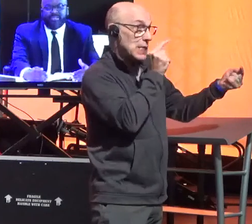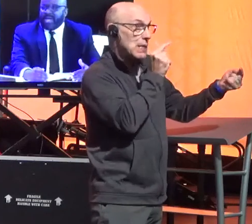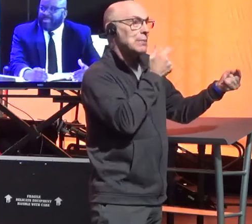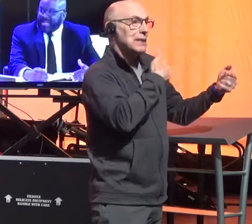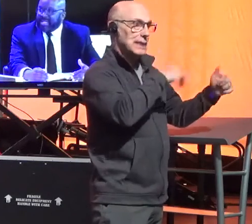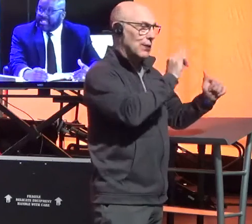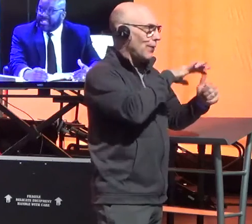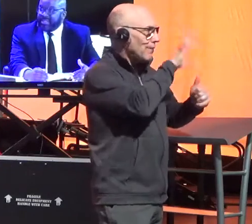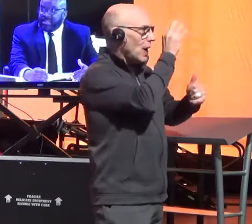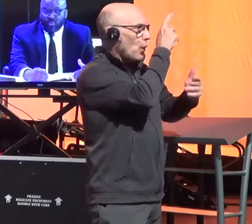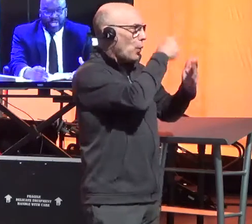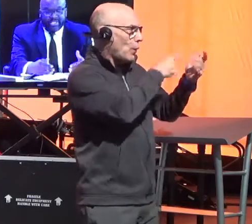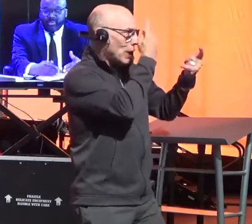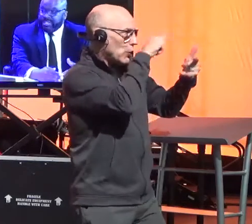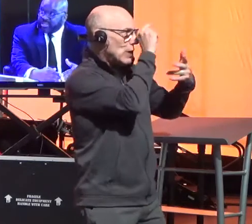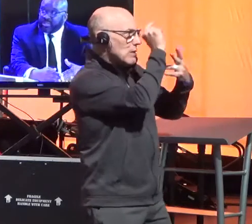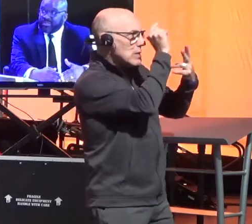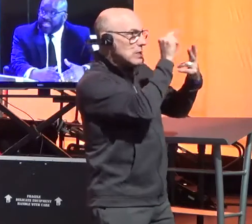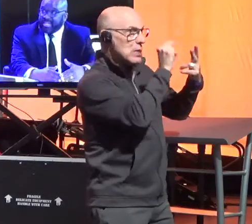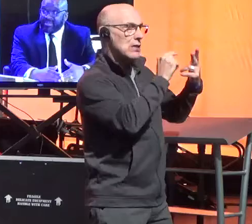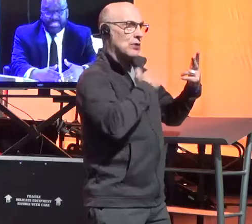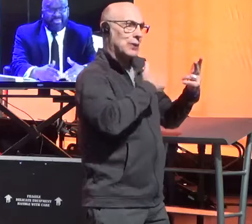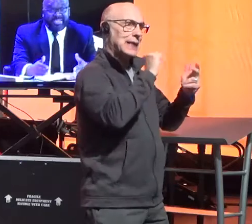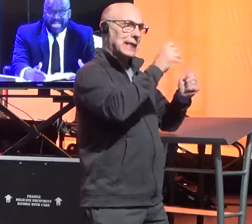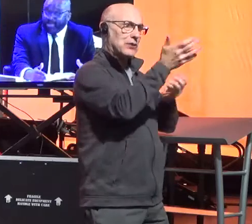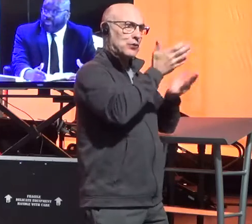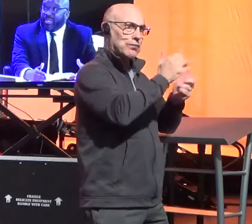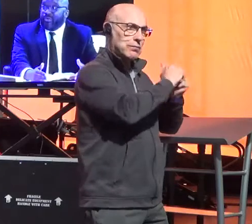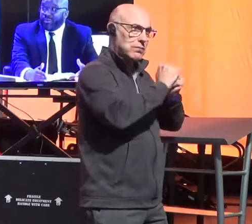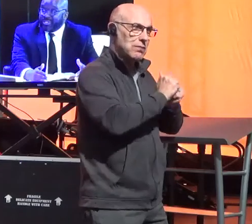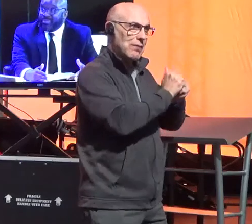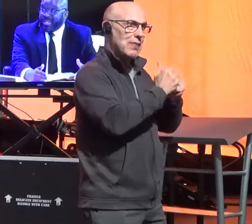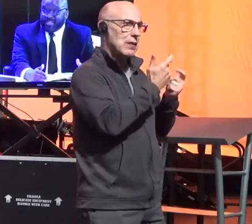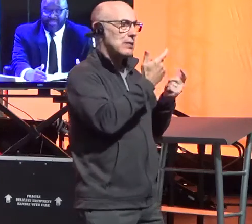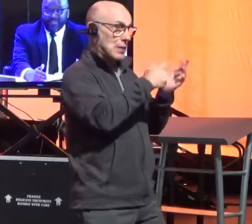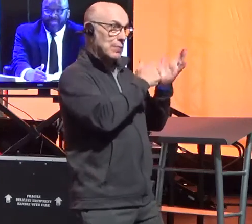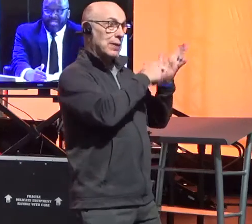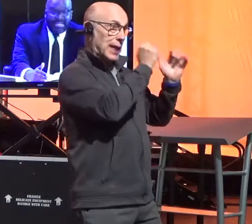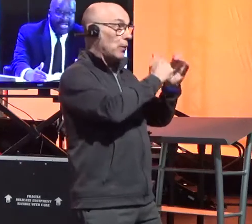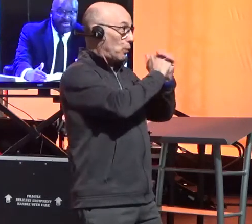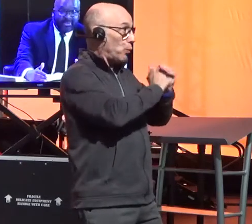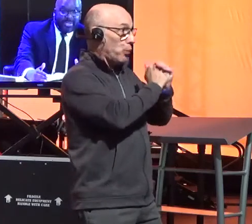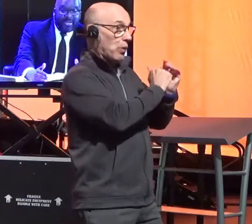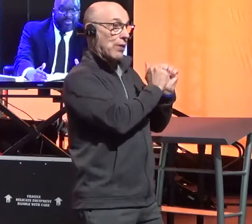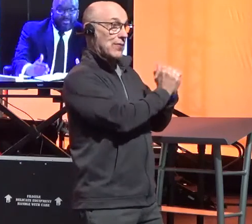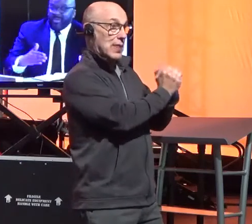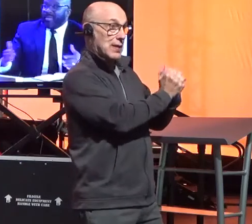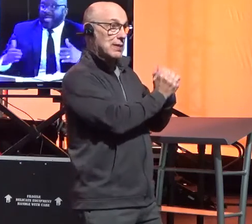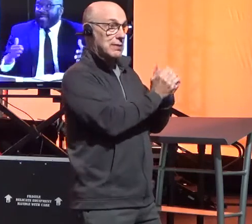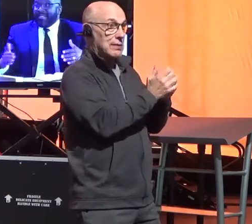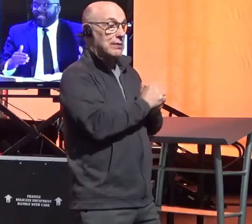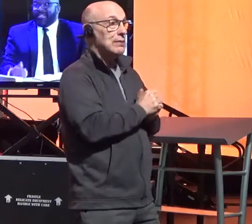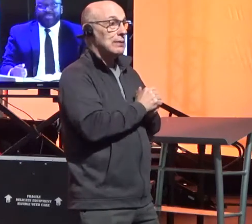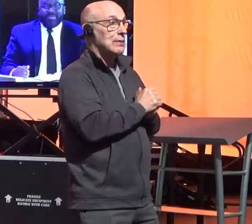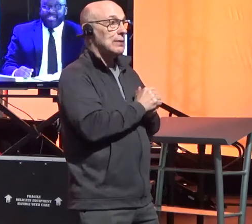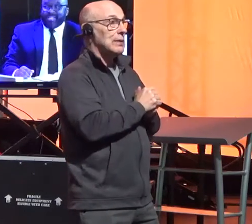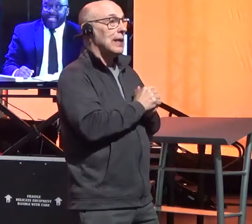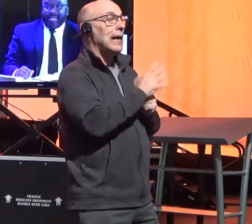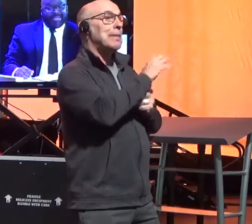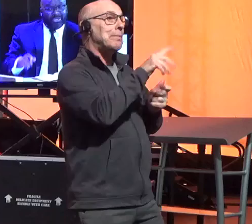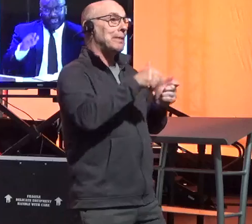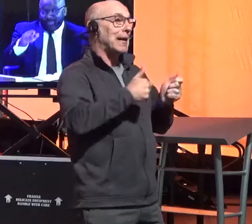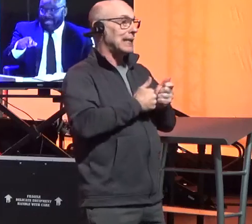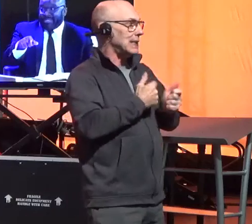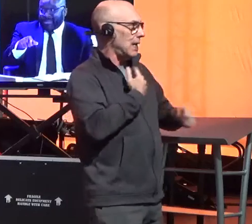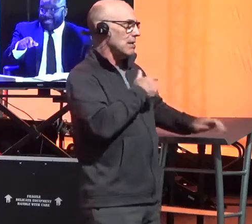points of commonality, ways we can serve together, even times we can worship together. And we behind the scenes may say, I